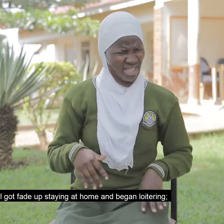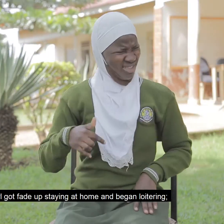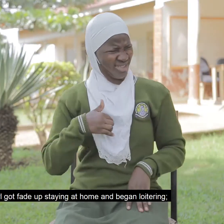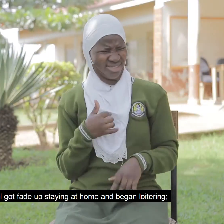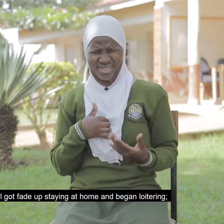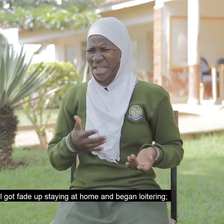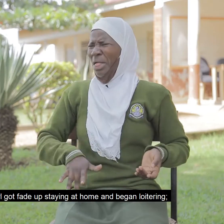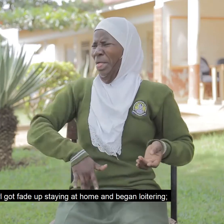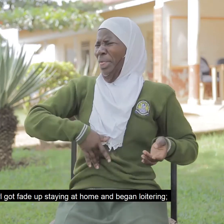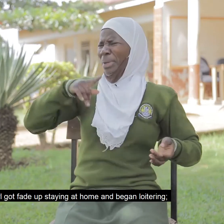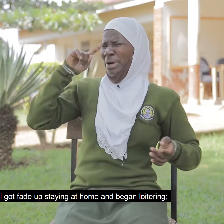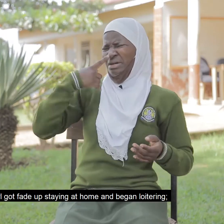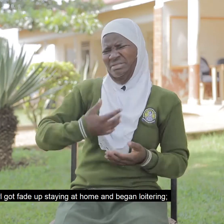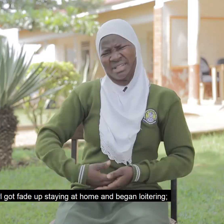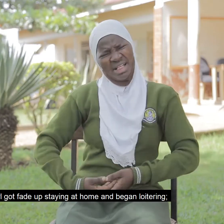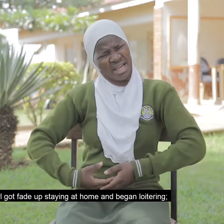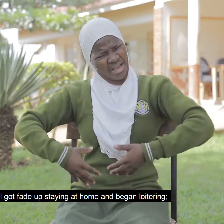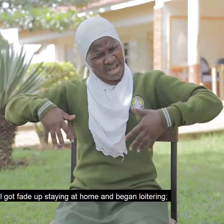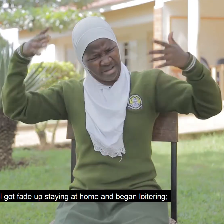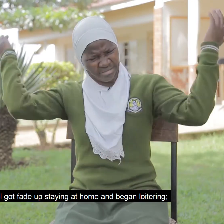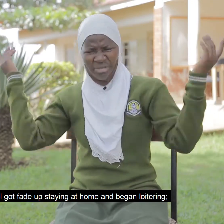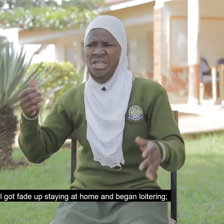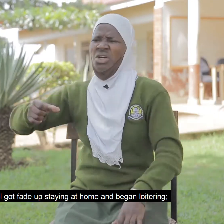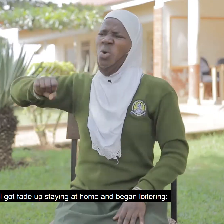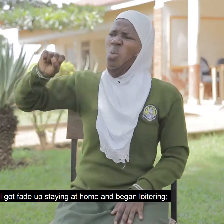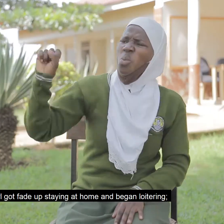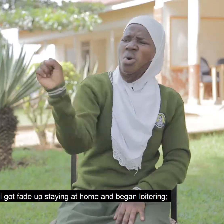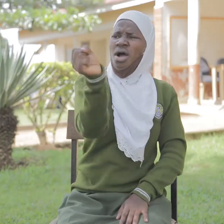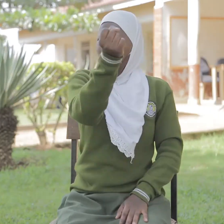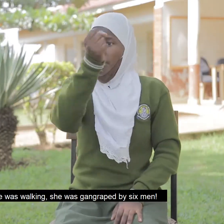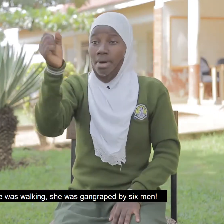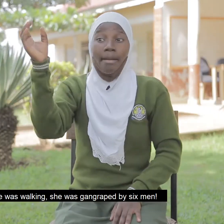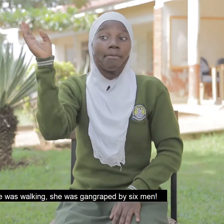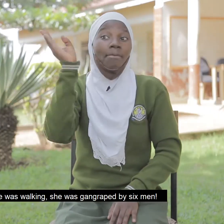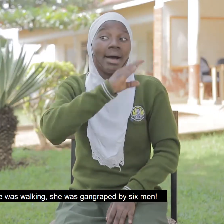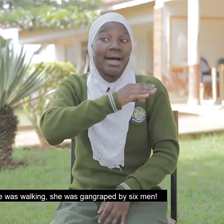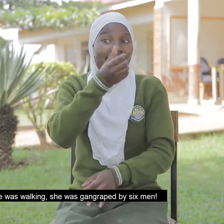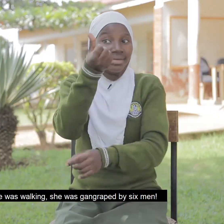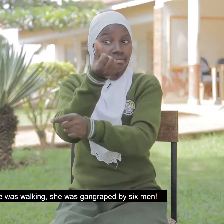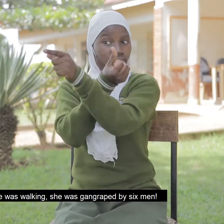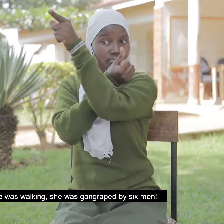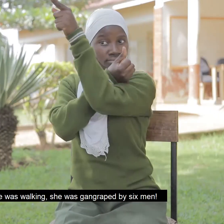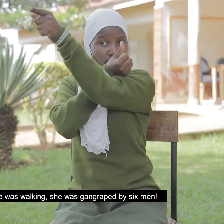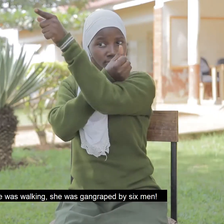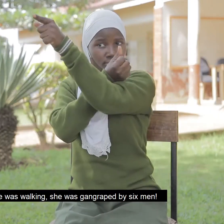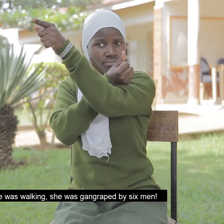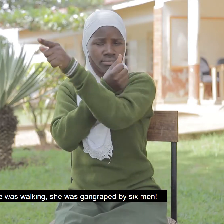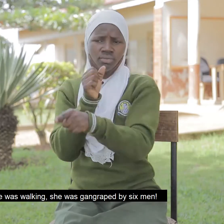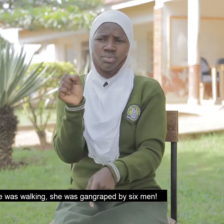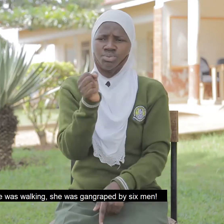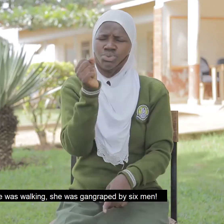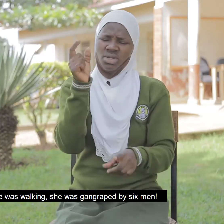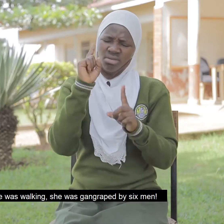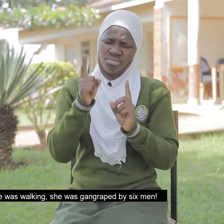One girl got fed up staying at home and began loitering. As she was walking, she was gang raped by 6